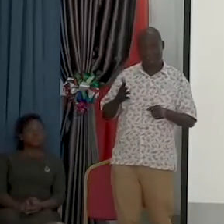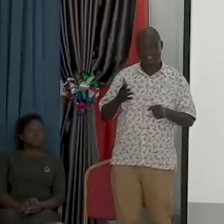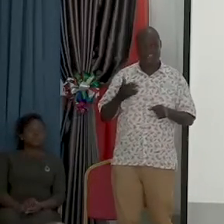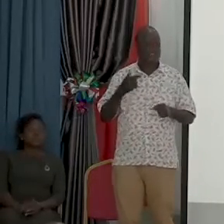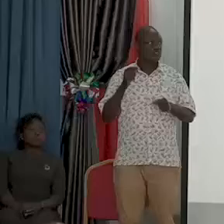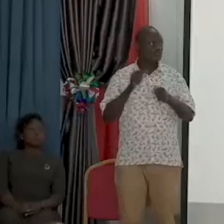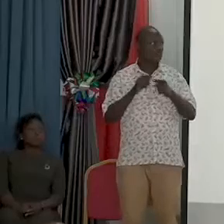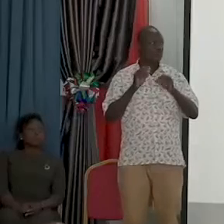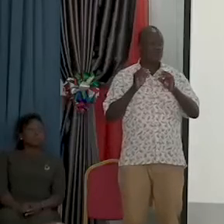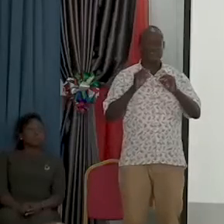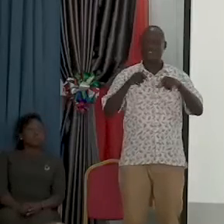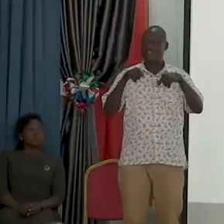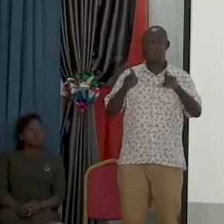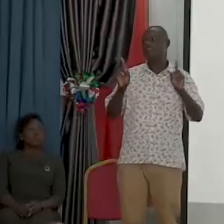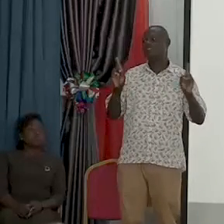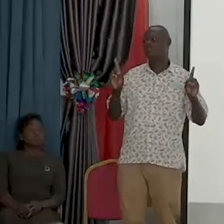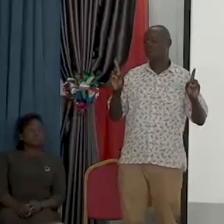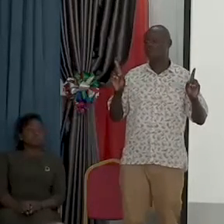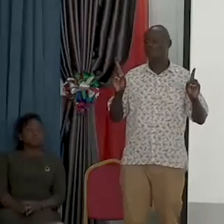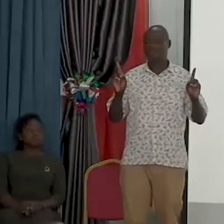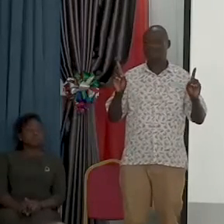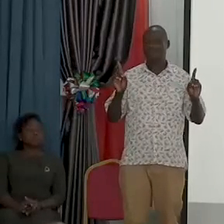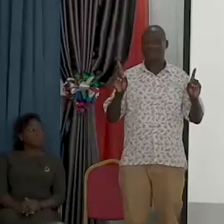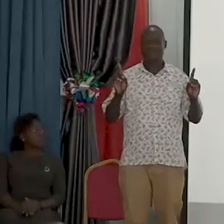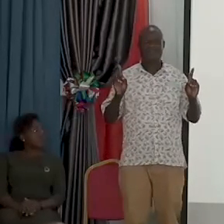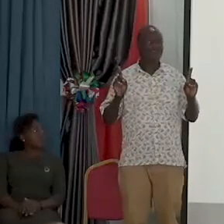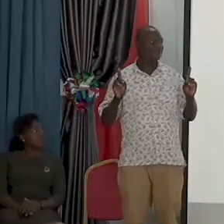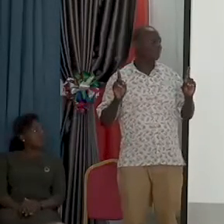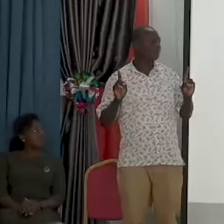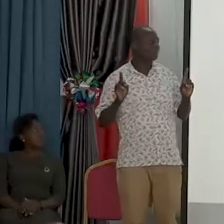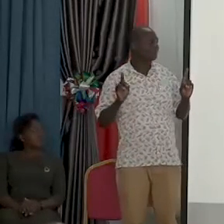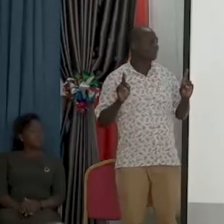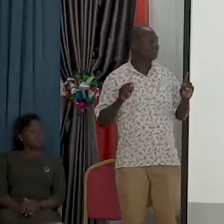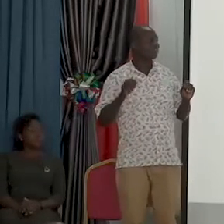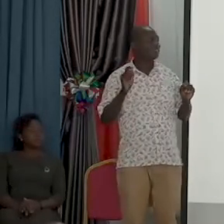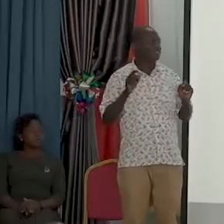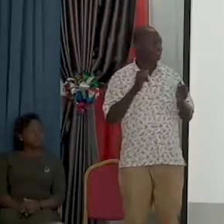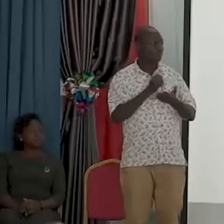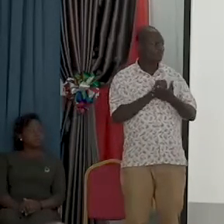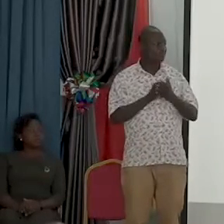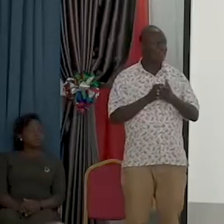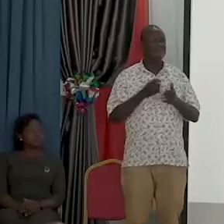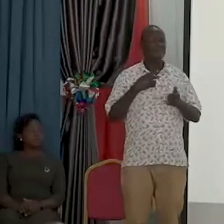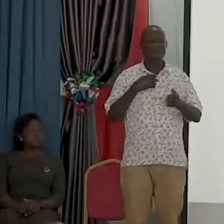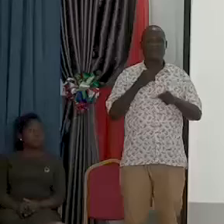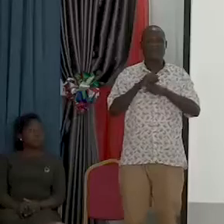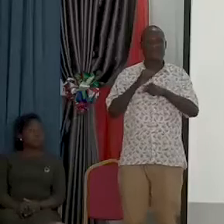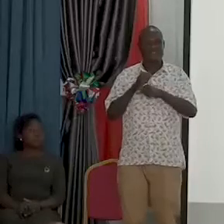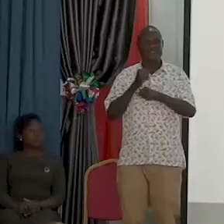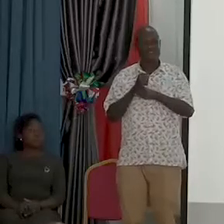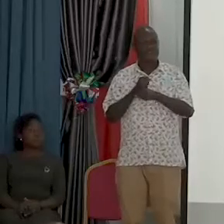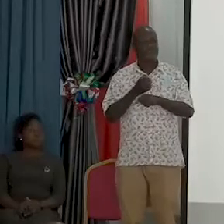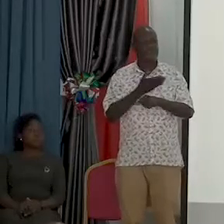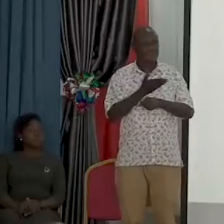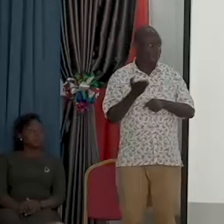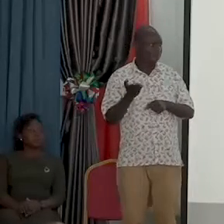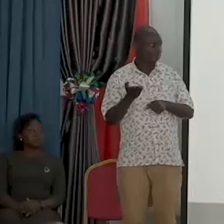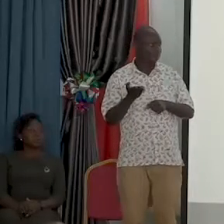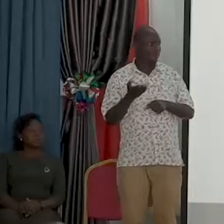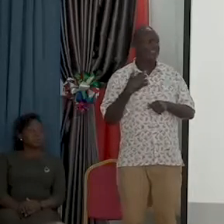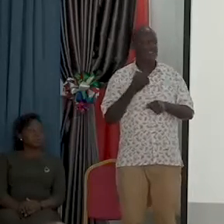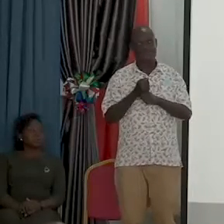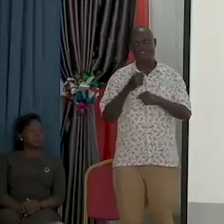do it themselves as best as they can. It doesn't mean that they will do it perfectly, doesn't mean that they will do it